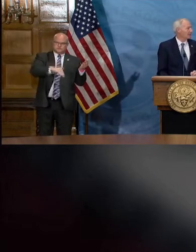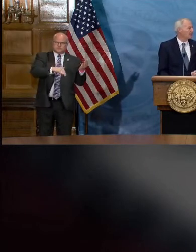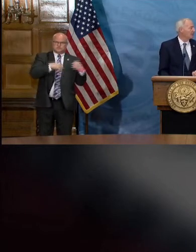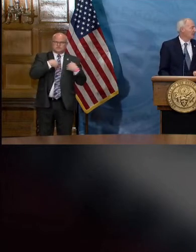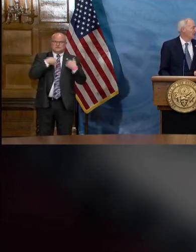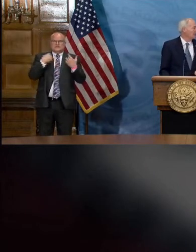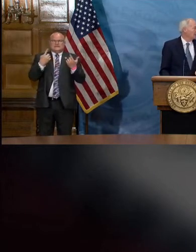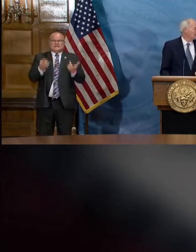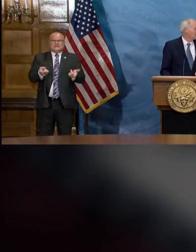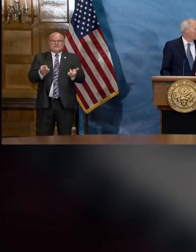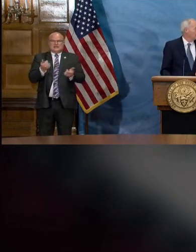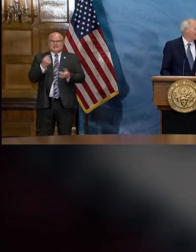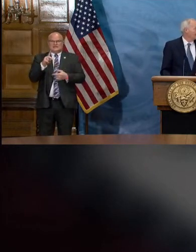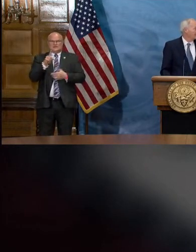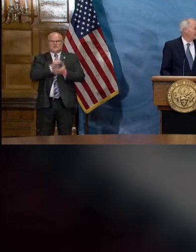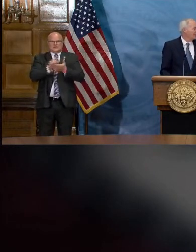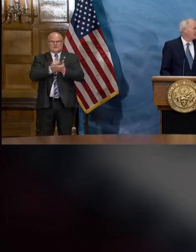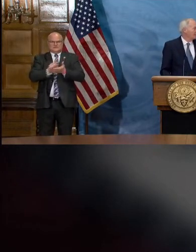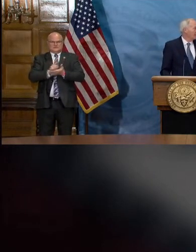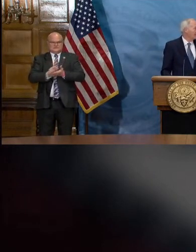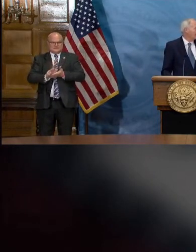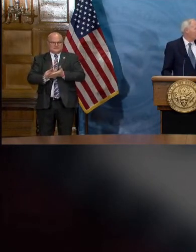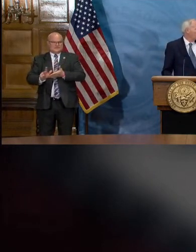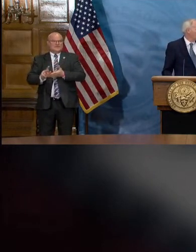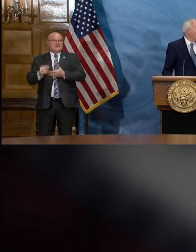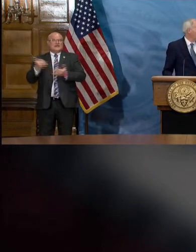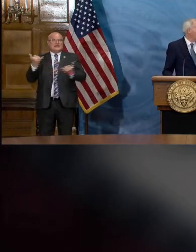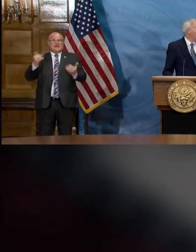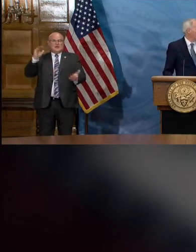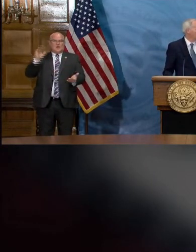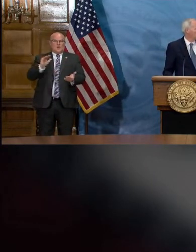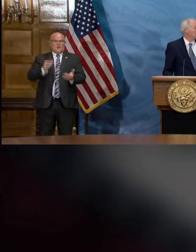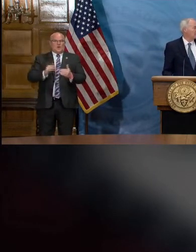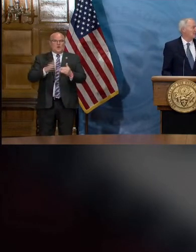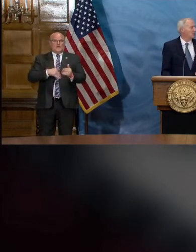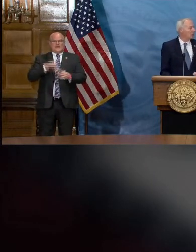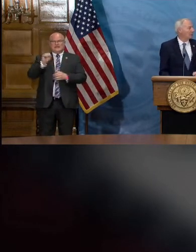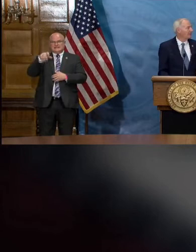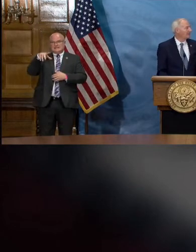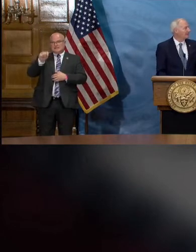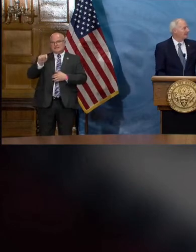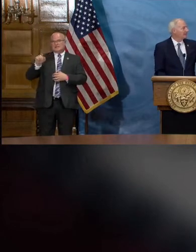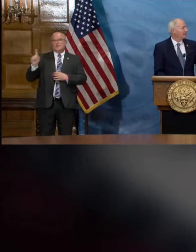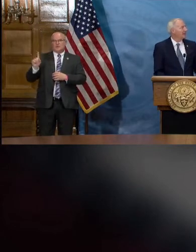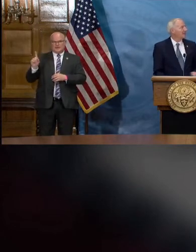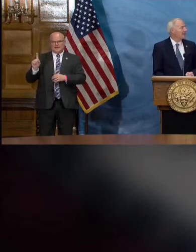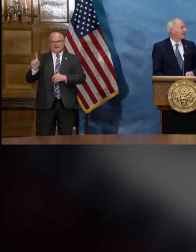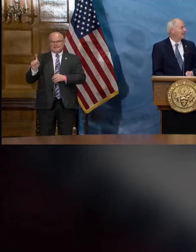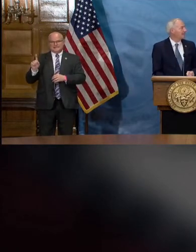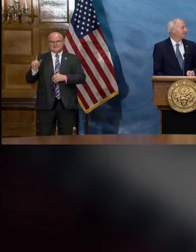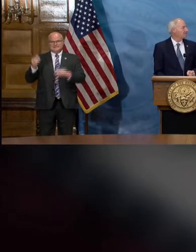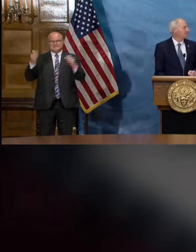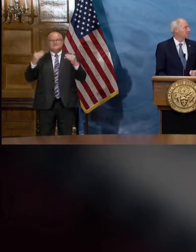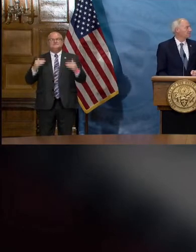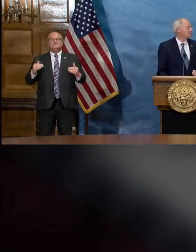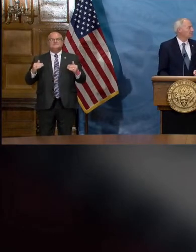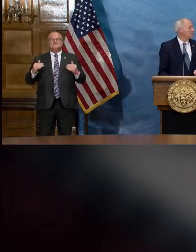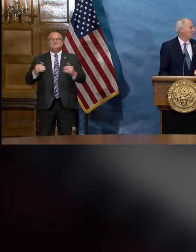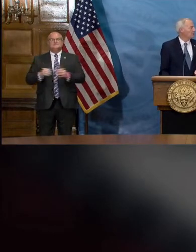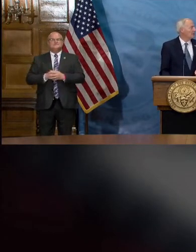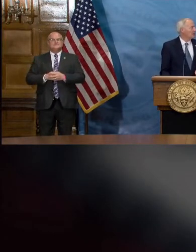the last couple of weeks. We're now at a lower point than we were September 1. Next slide.